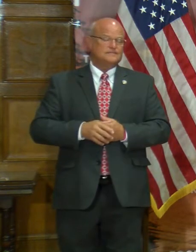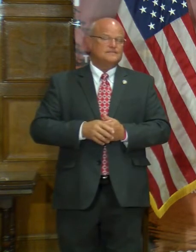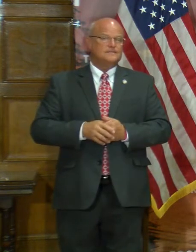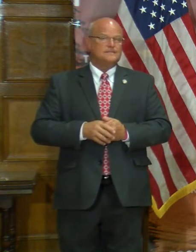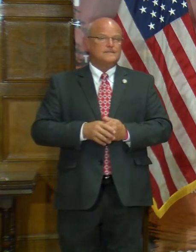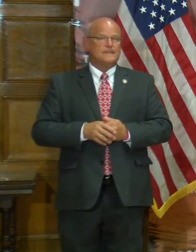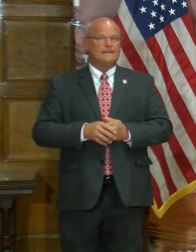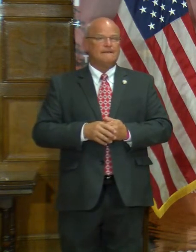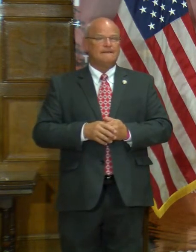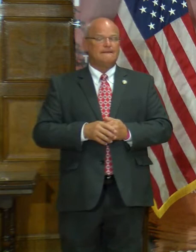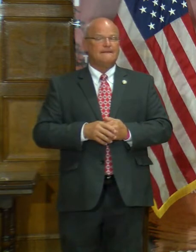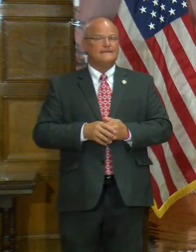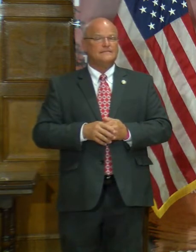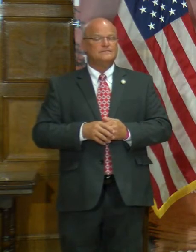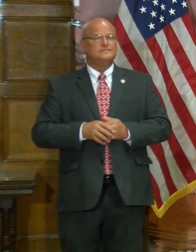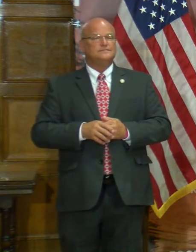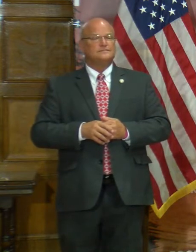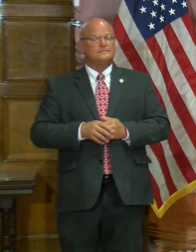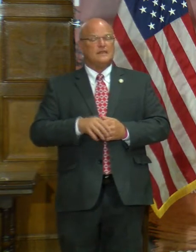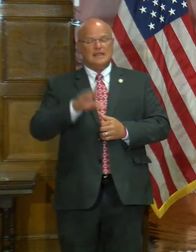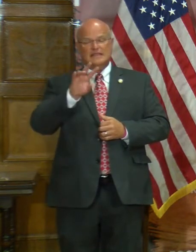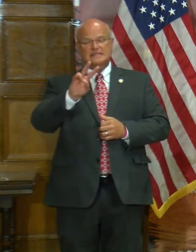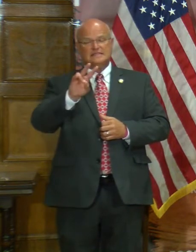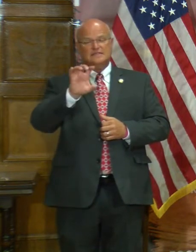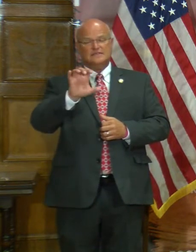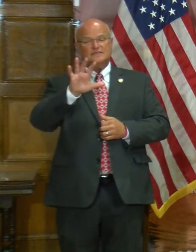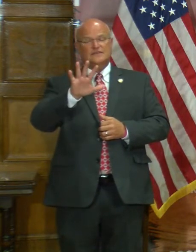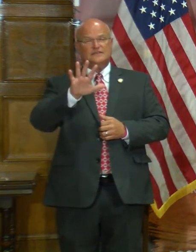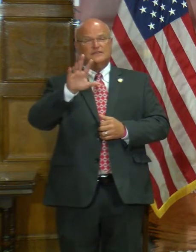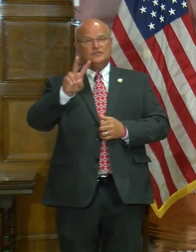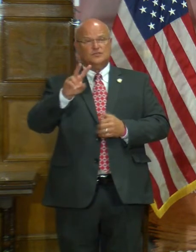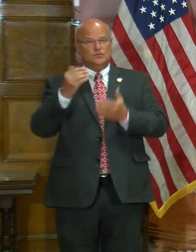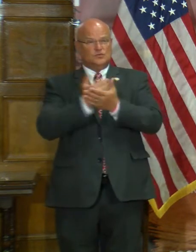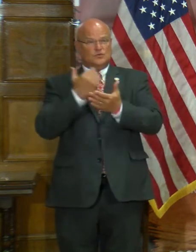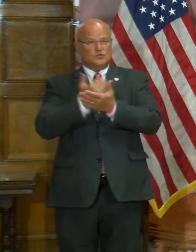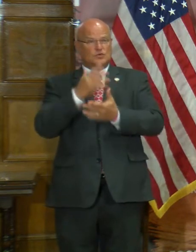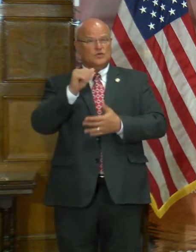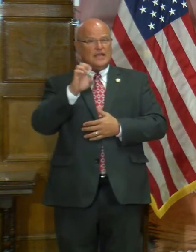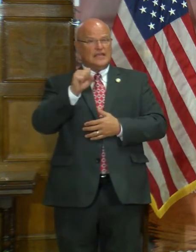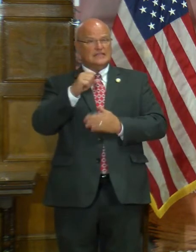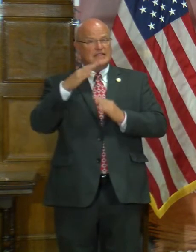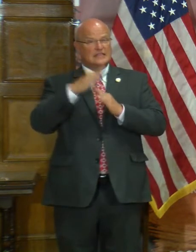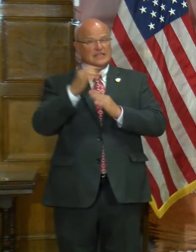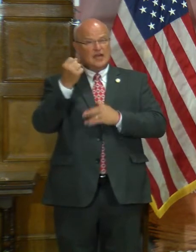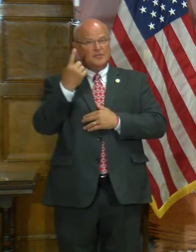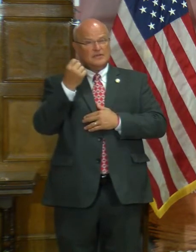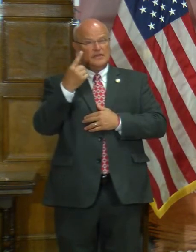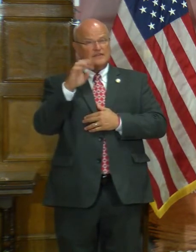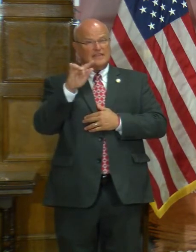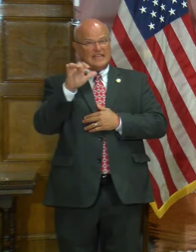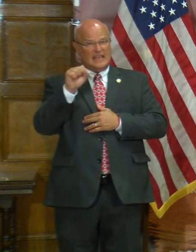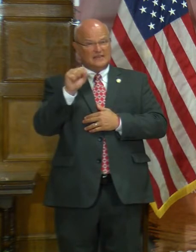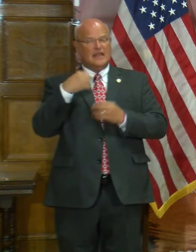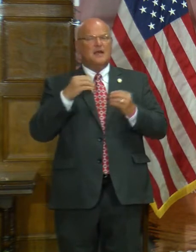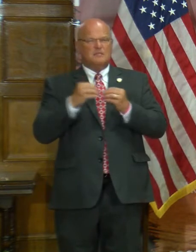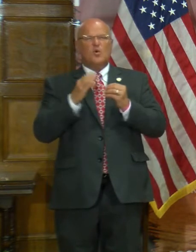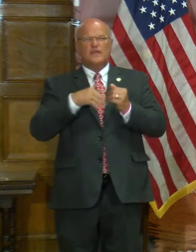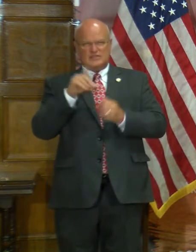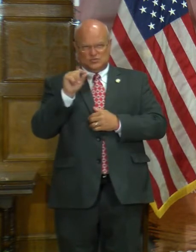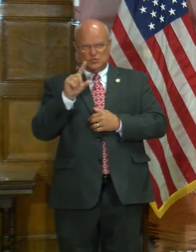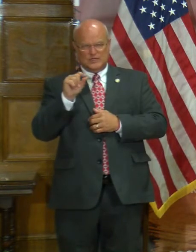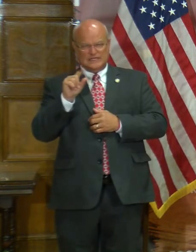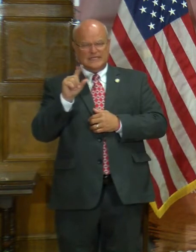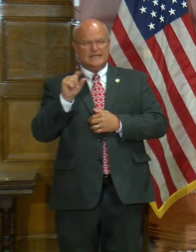And as to those 752 new cases, the top 11 counties, or those that have more than